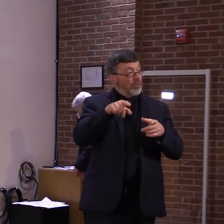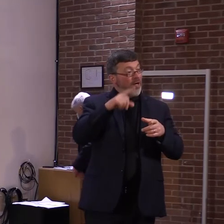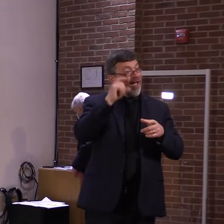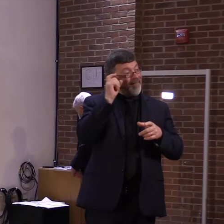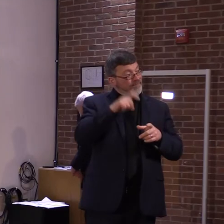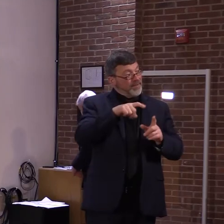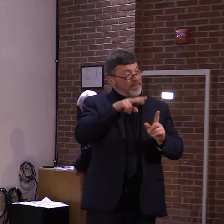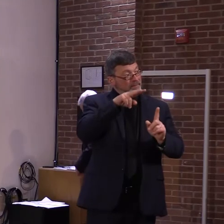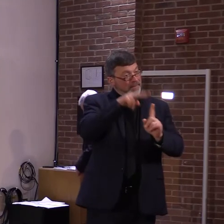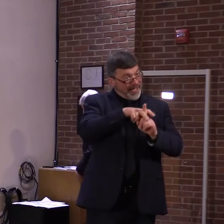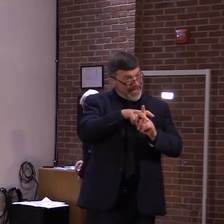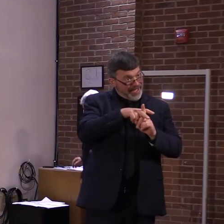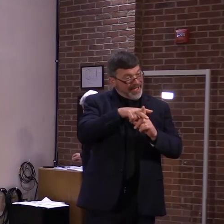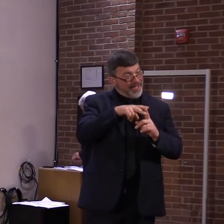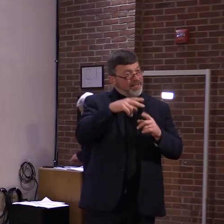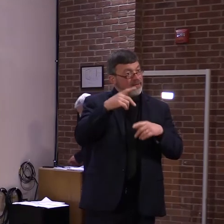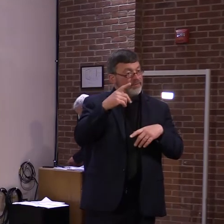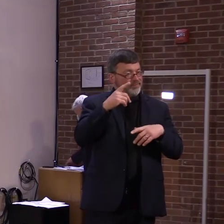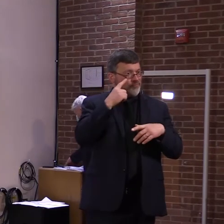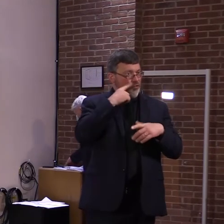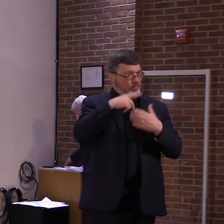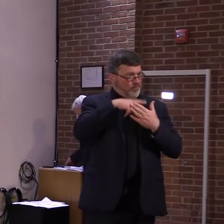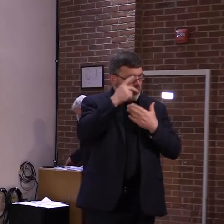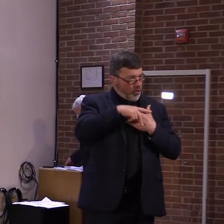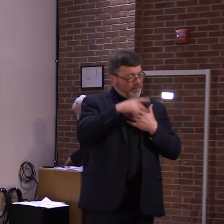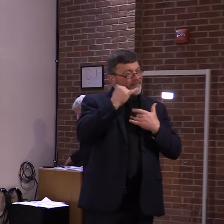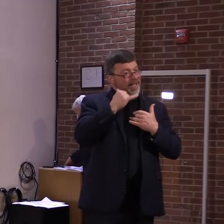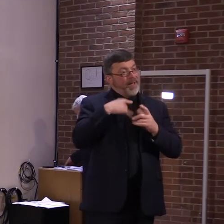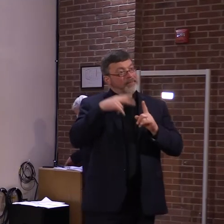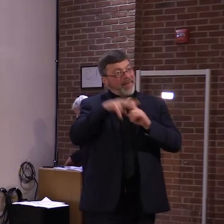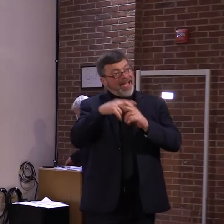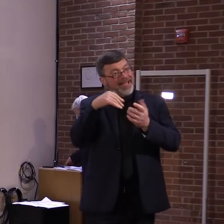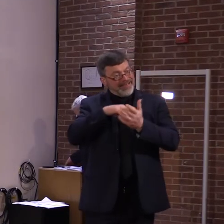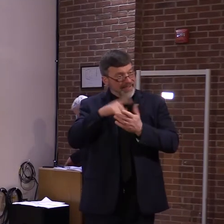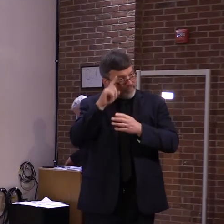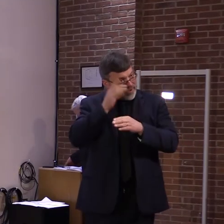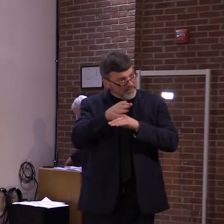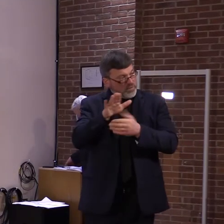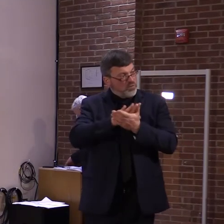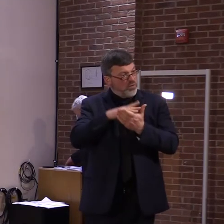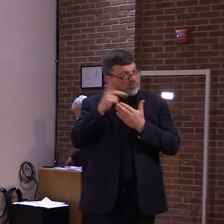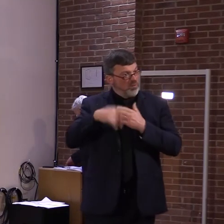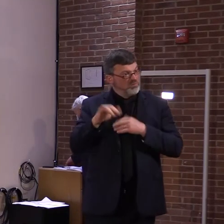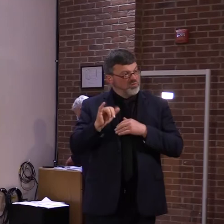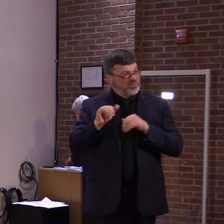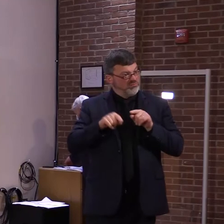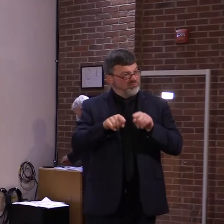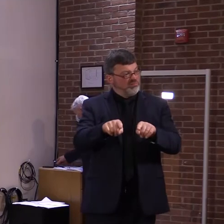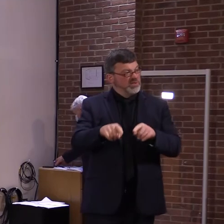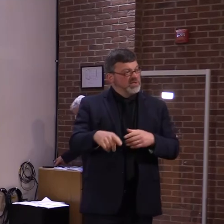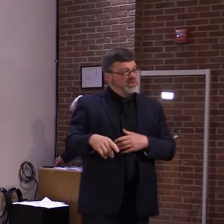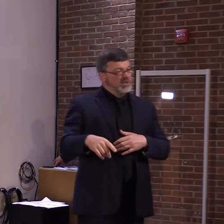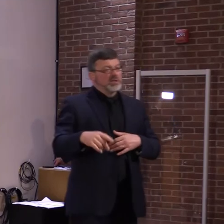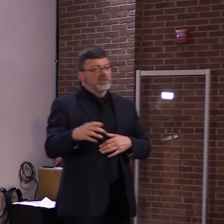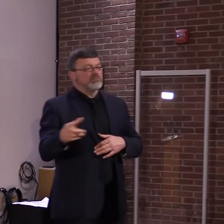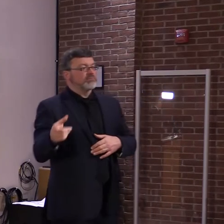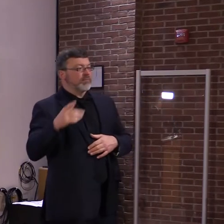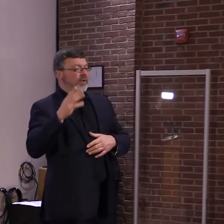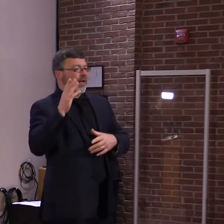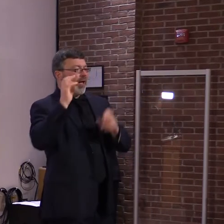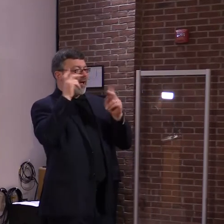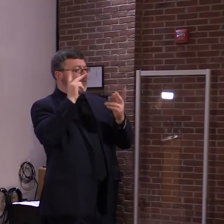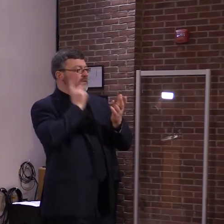a requirement of our federal dollars that we earmark some of those dollars for after-school programs. But I think your observation